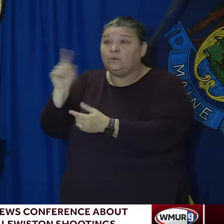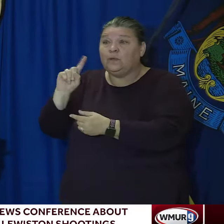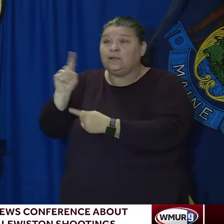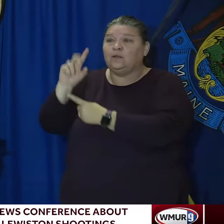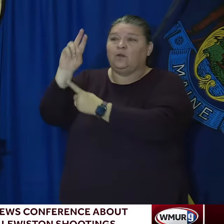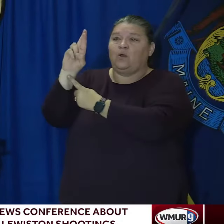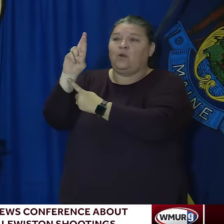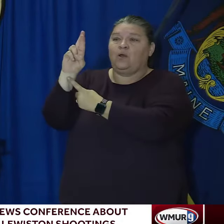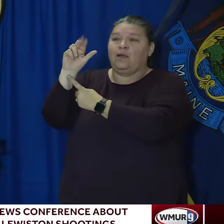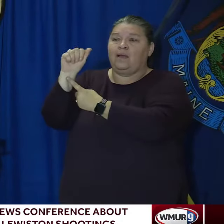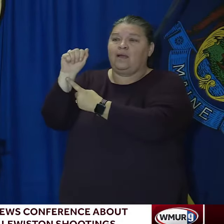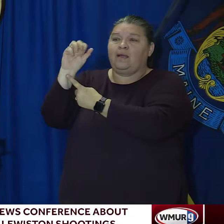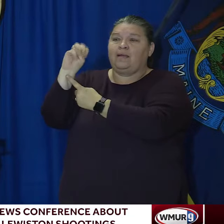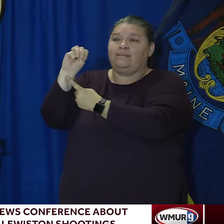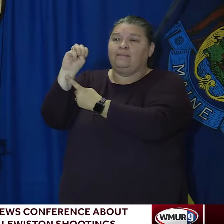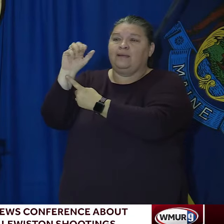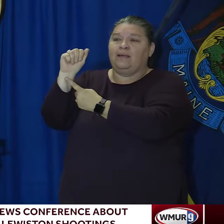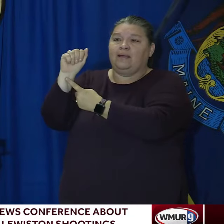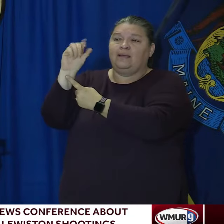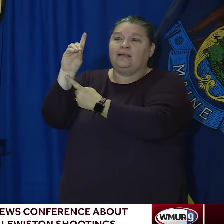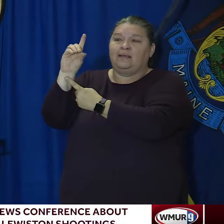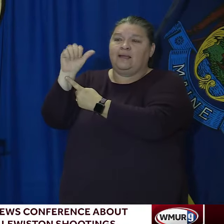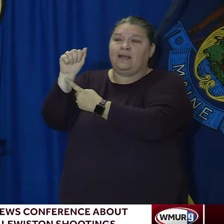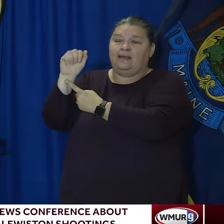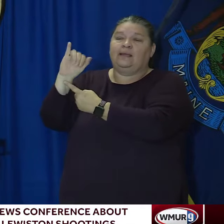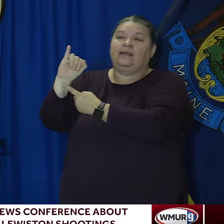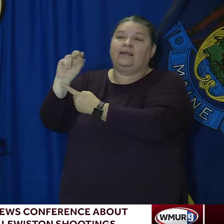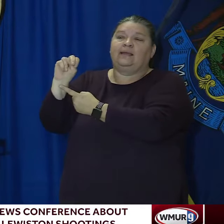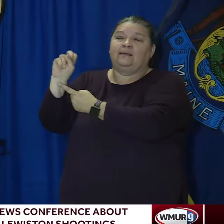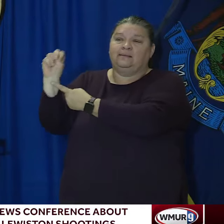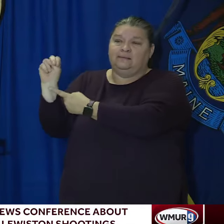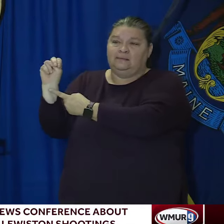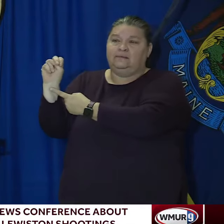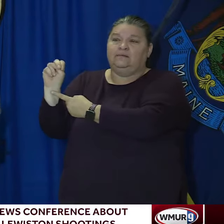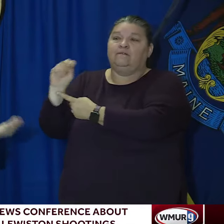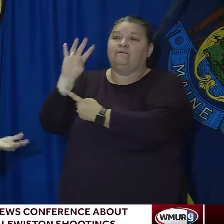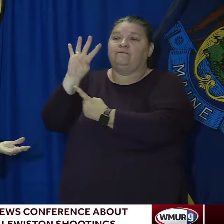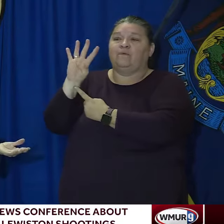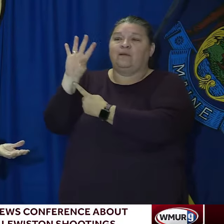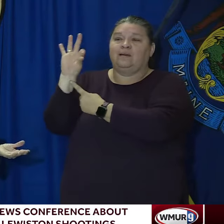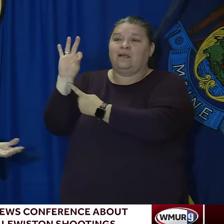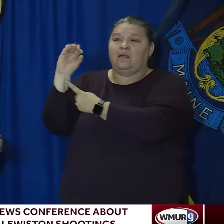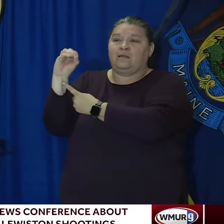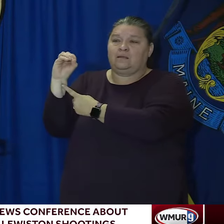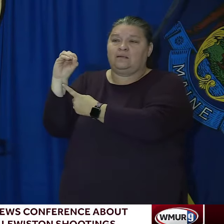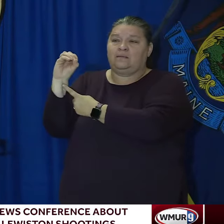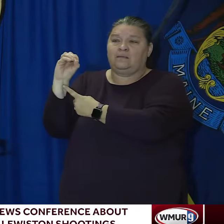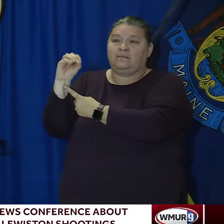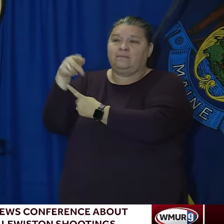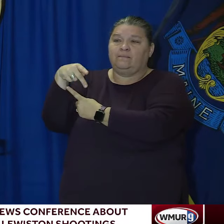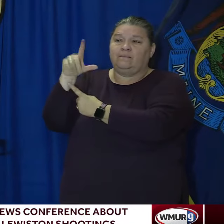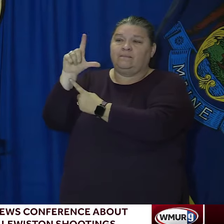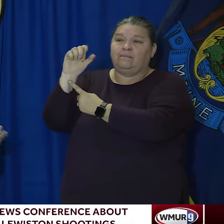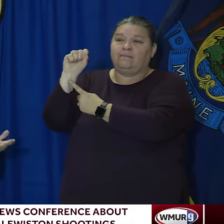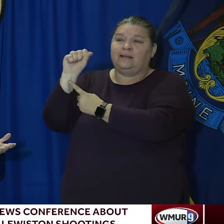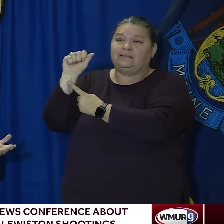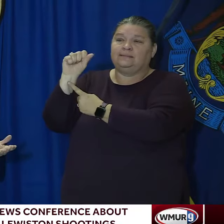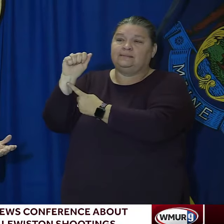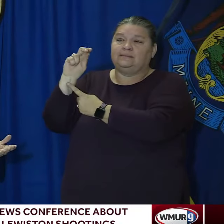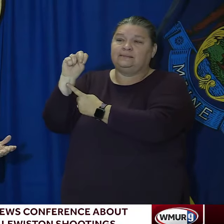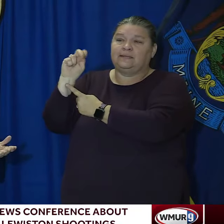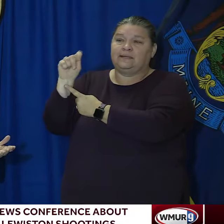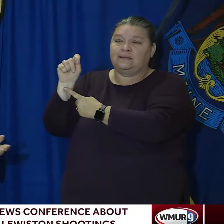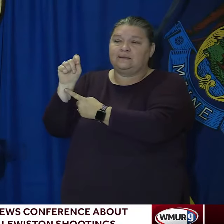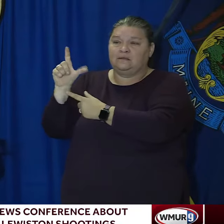at 490 Pleasant Street in Lewiston to provide counseling and support for the broader